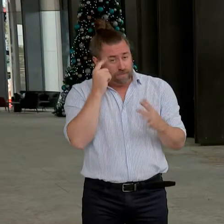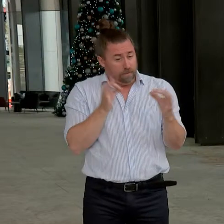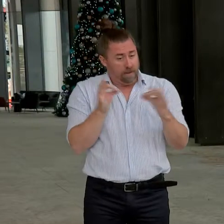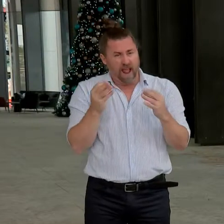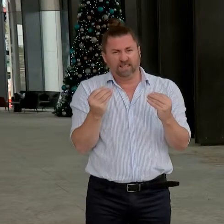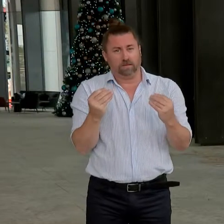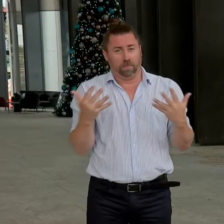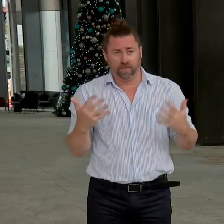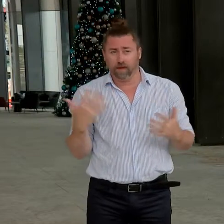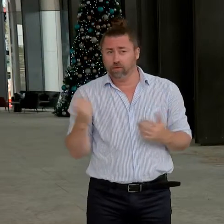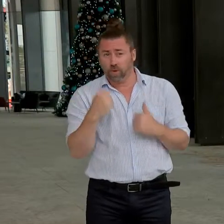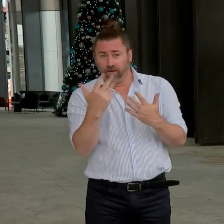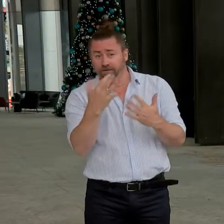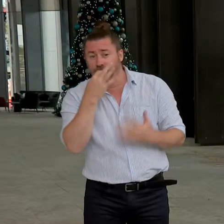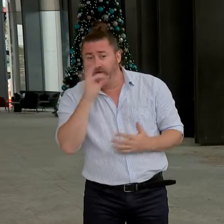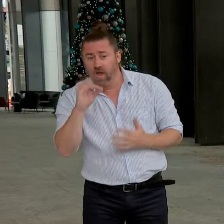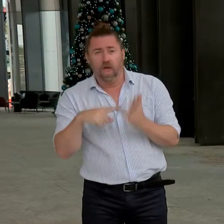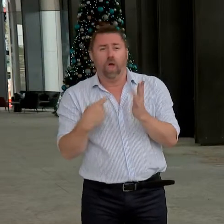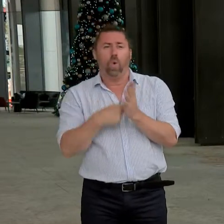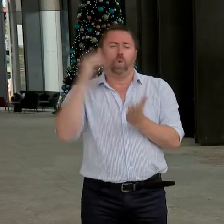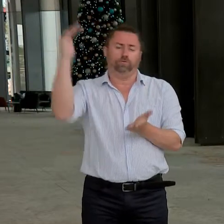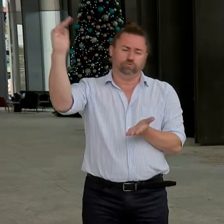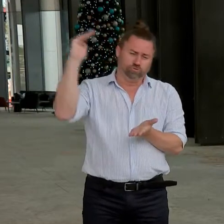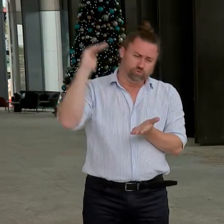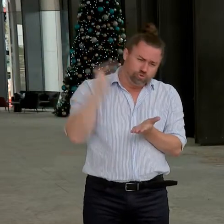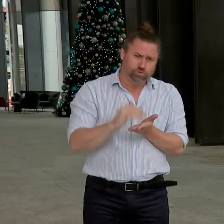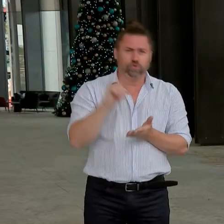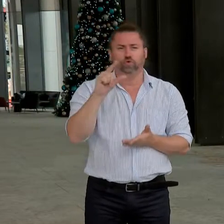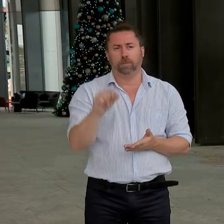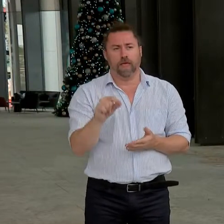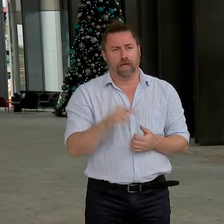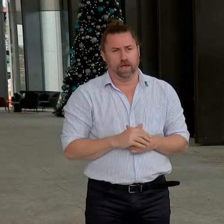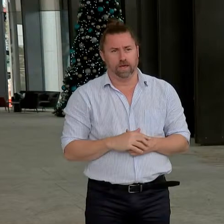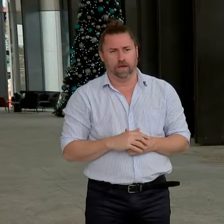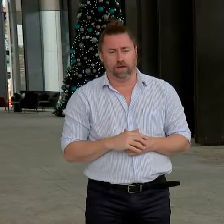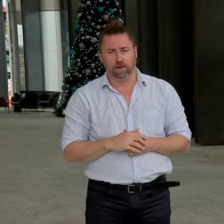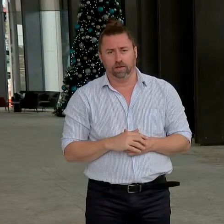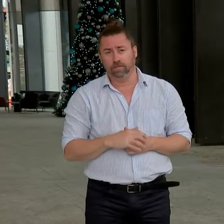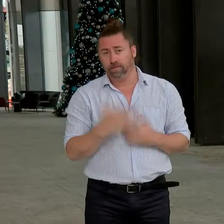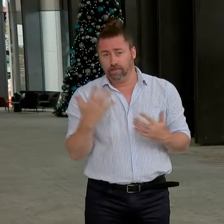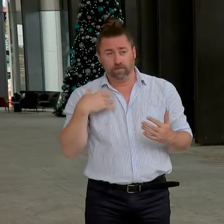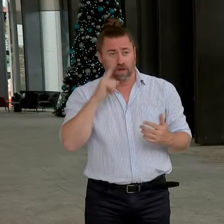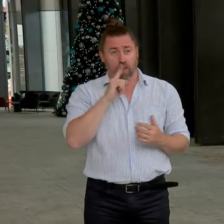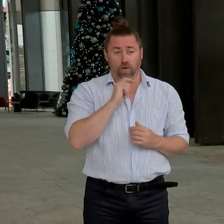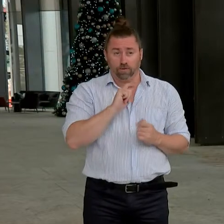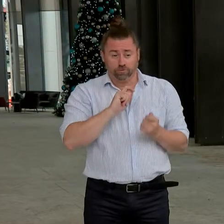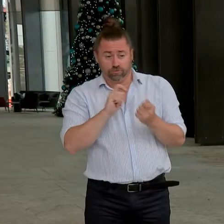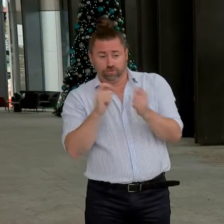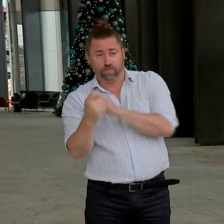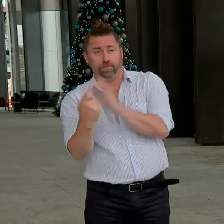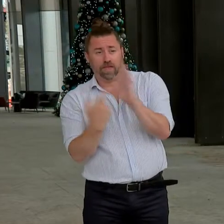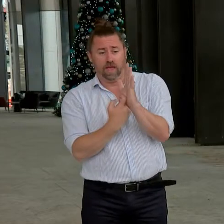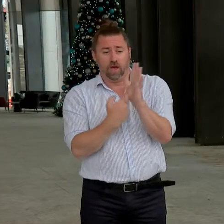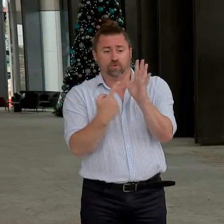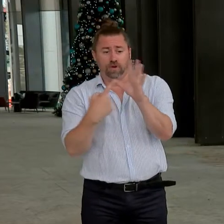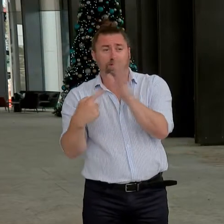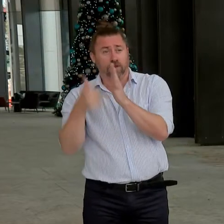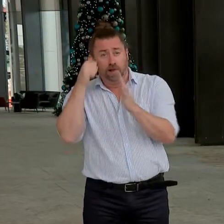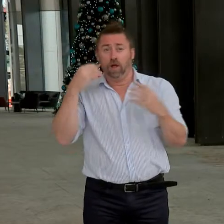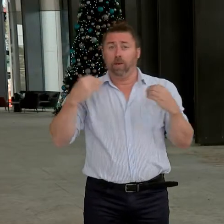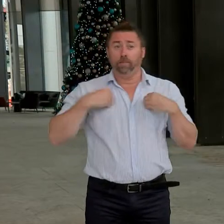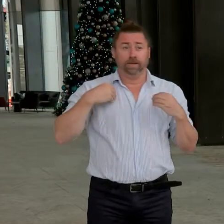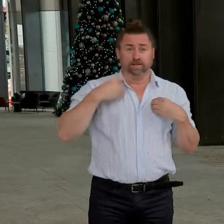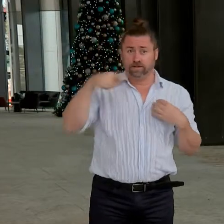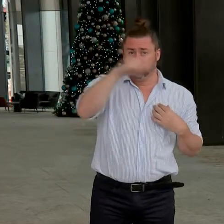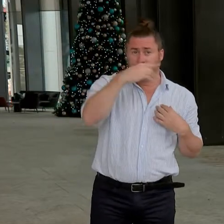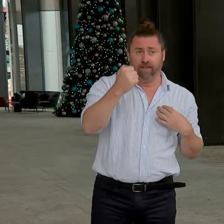for free or heavily subsidised, because as we move more to RAT tests, and I know that businesses are asking for this as